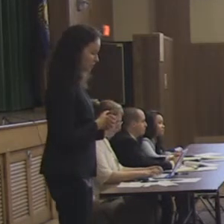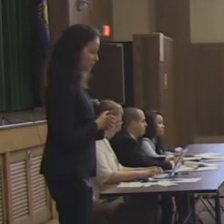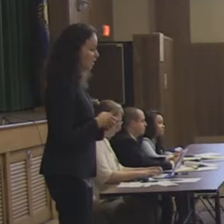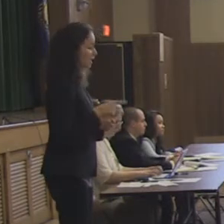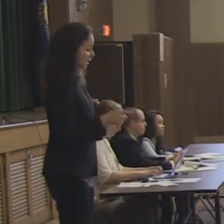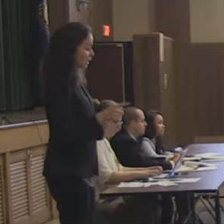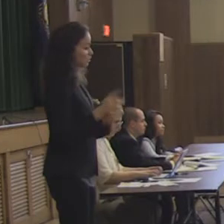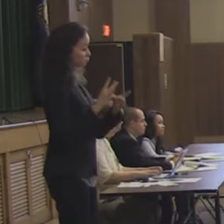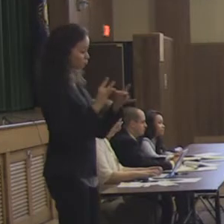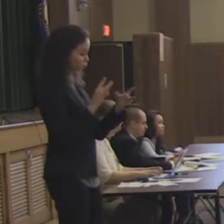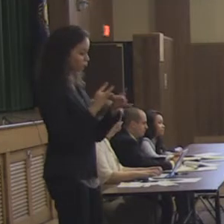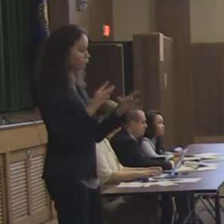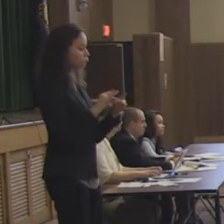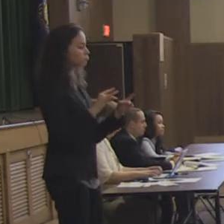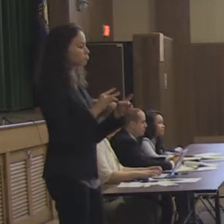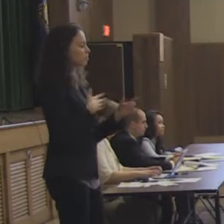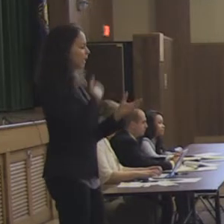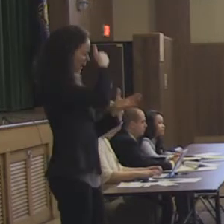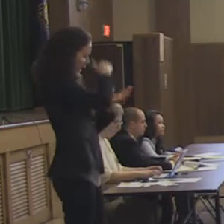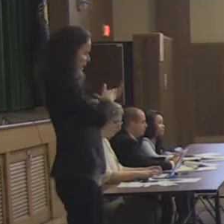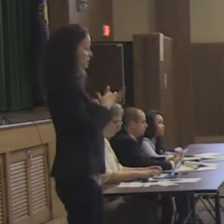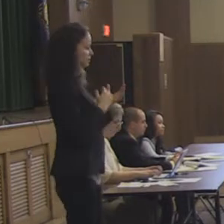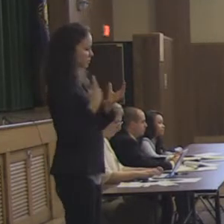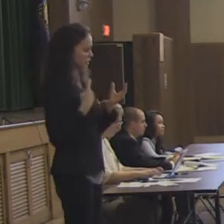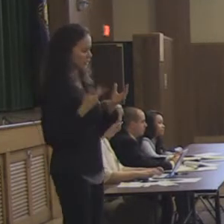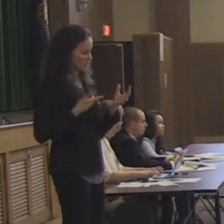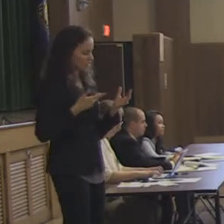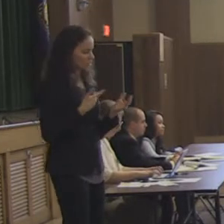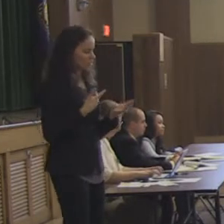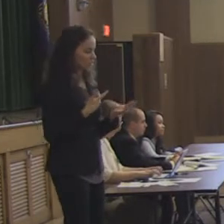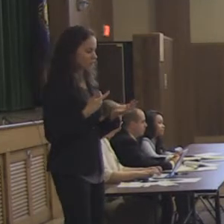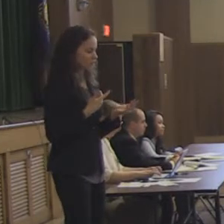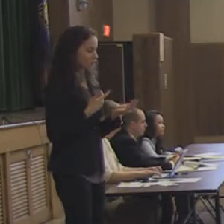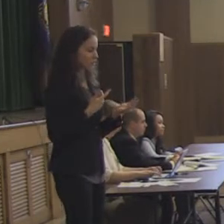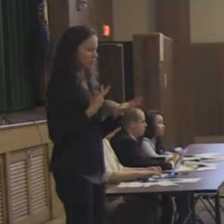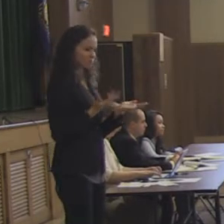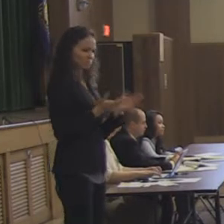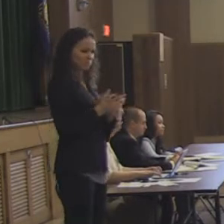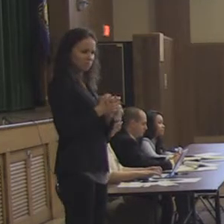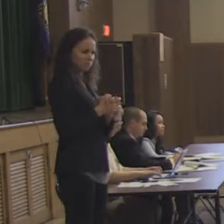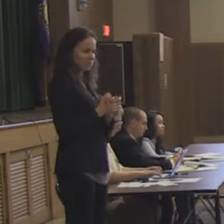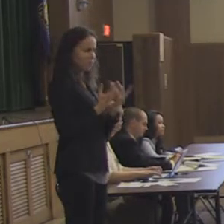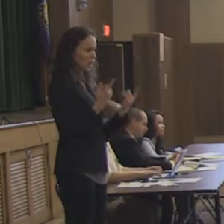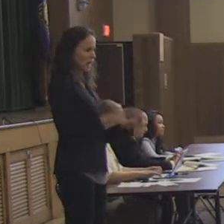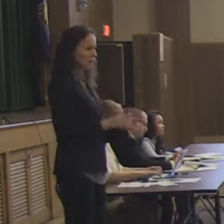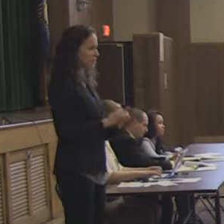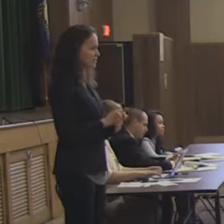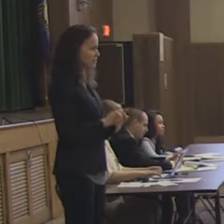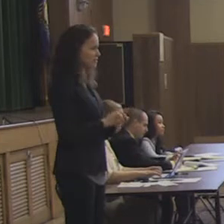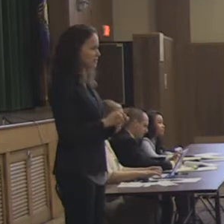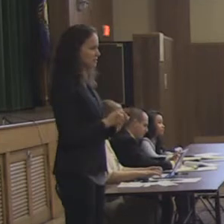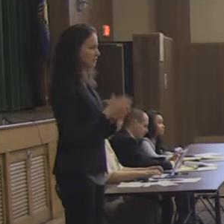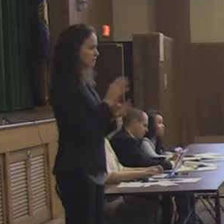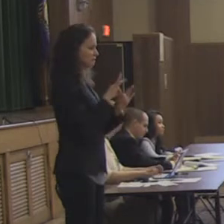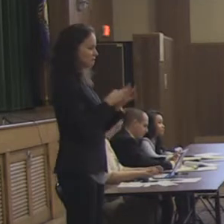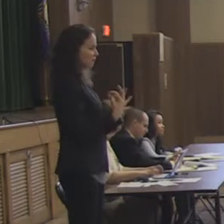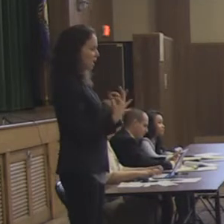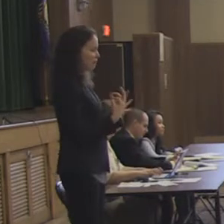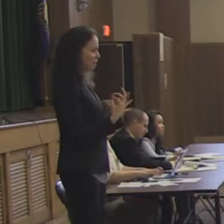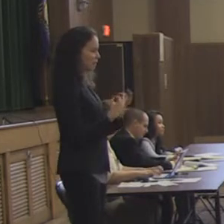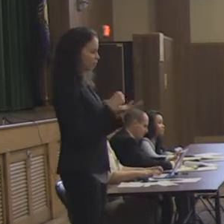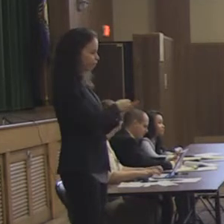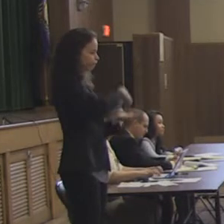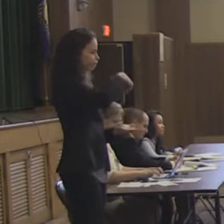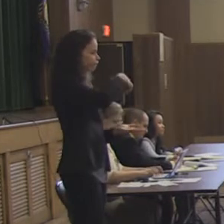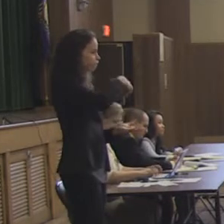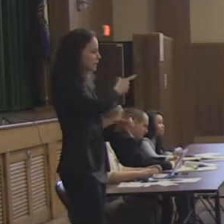talked about, and my husband and myself has talked about, is what the heck happens to people that don't happen to have the money to be able to send their